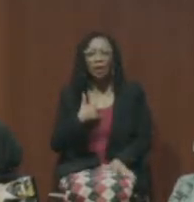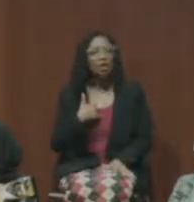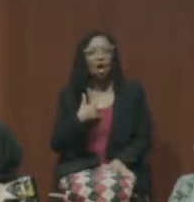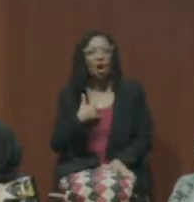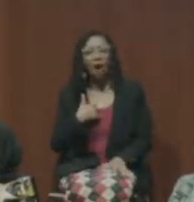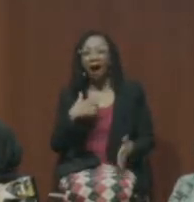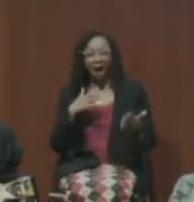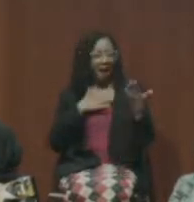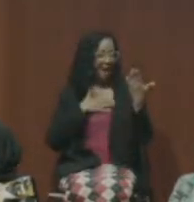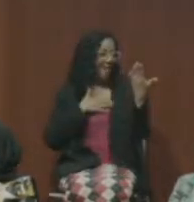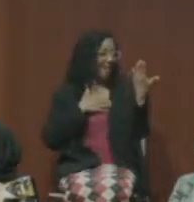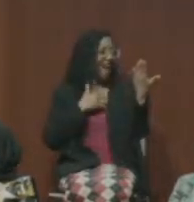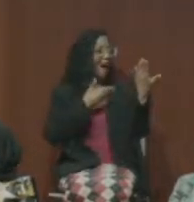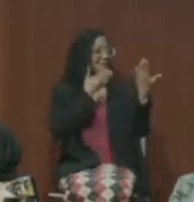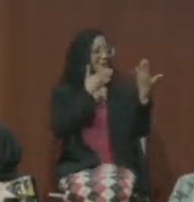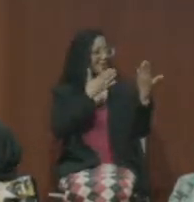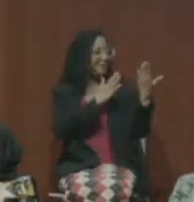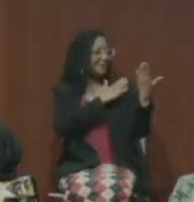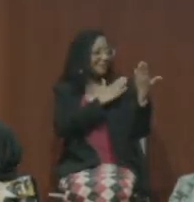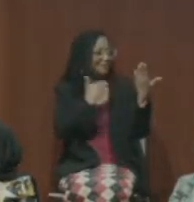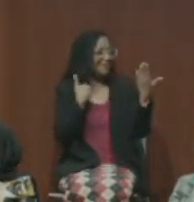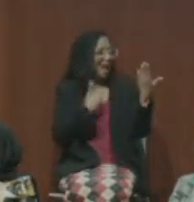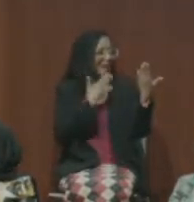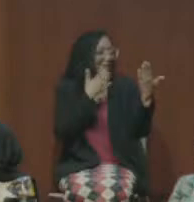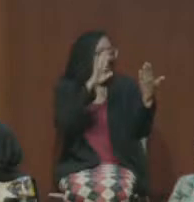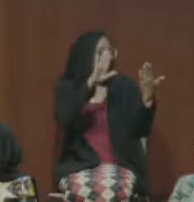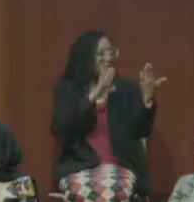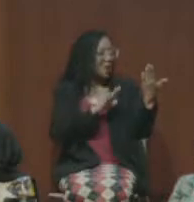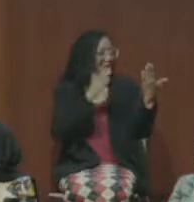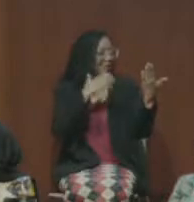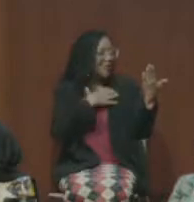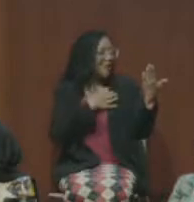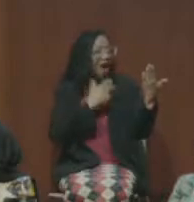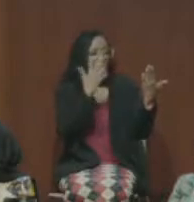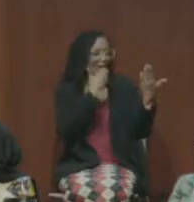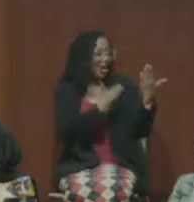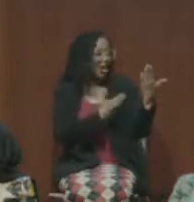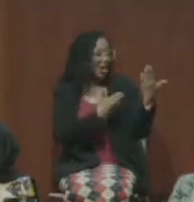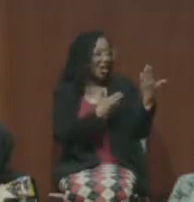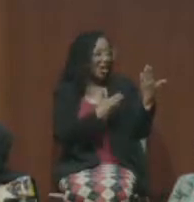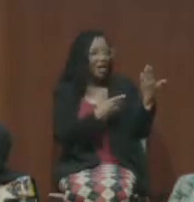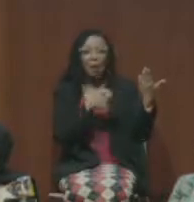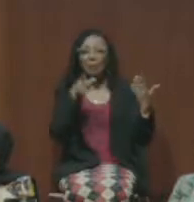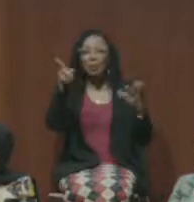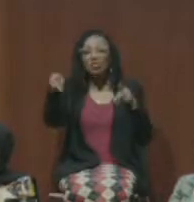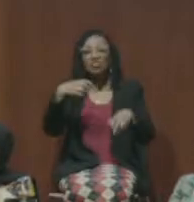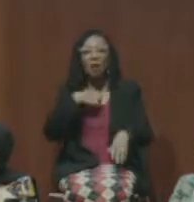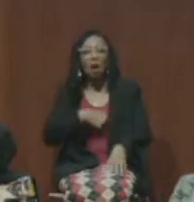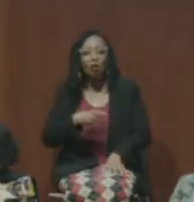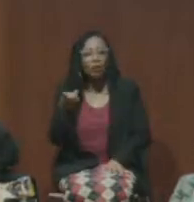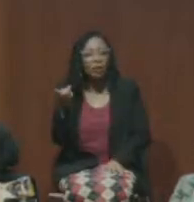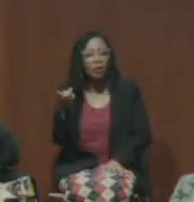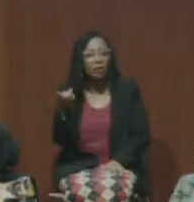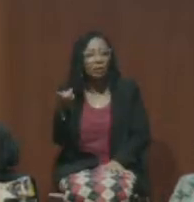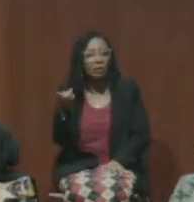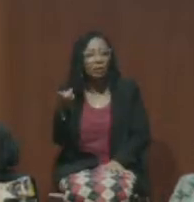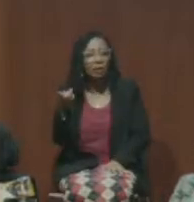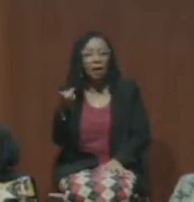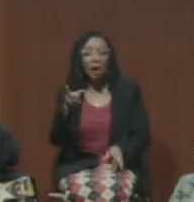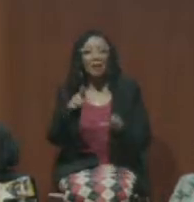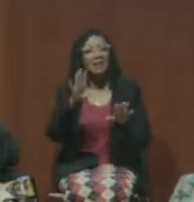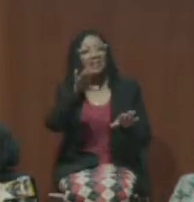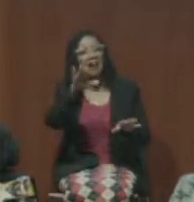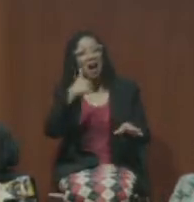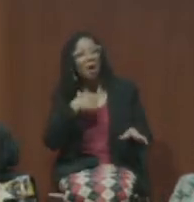do-gooder. They want to pat themselves on the back and praise themselves and their colleagues because, hey, look, we're extending ourselves. So if I say